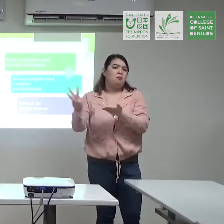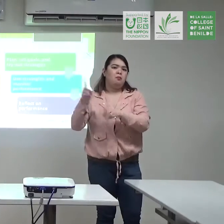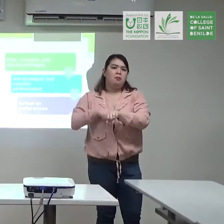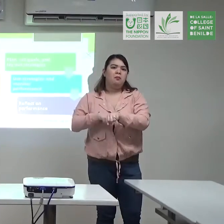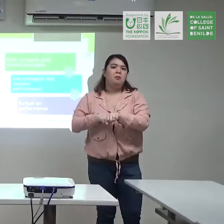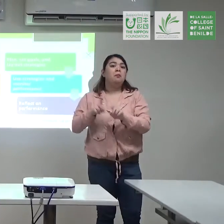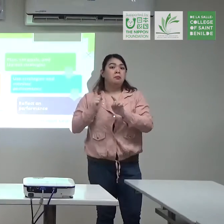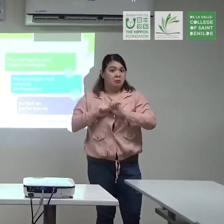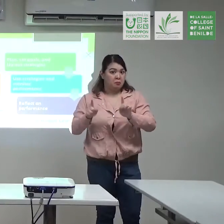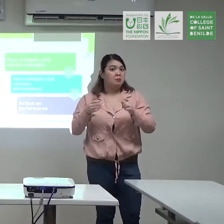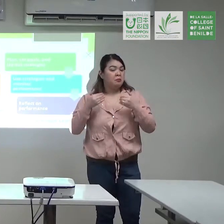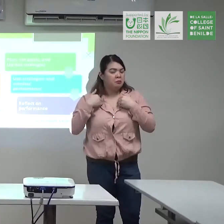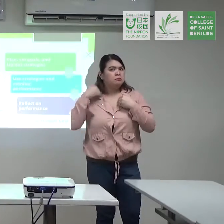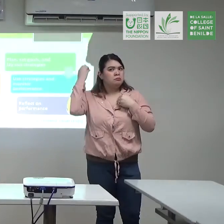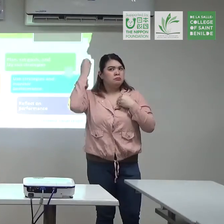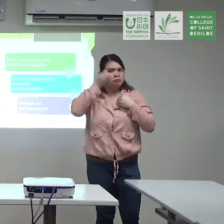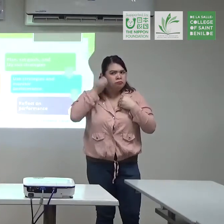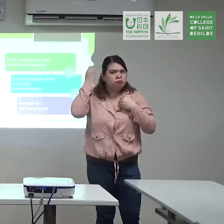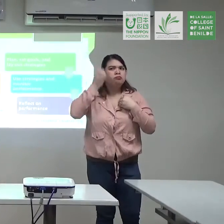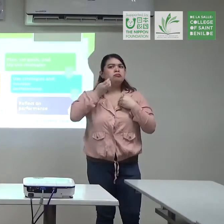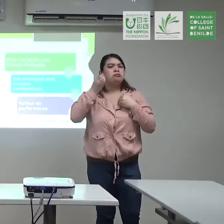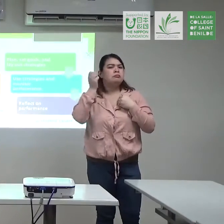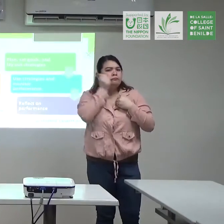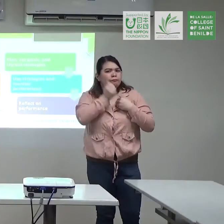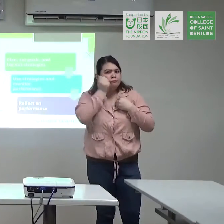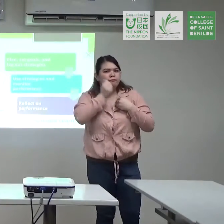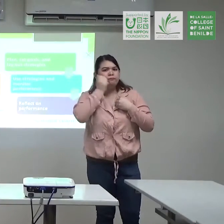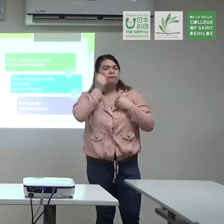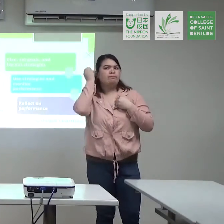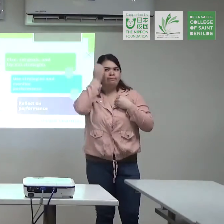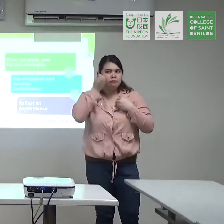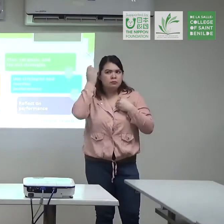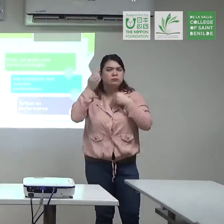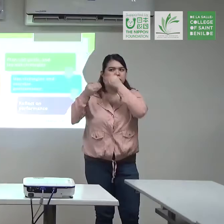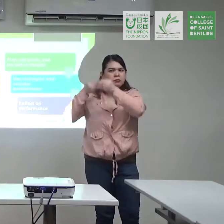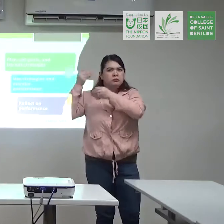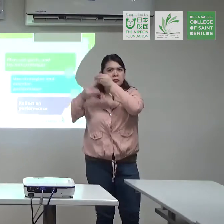if there's a conscious, deliberate,